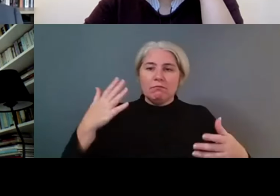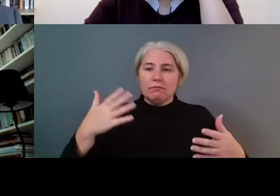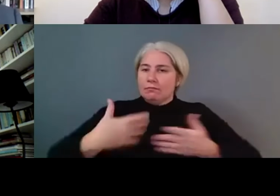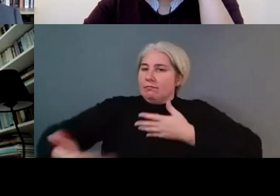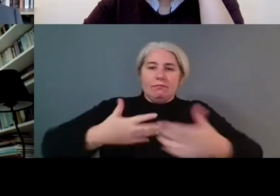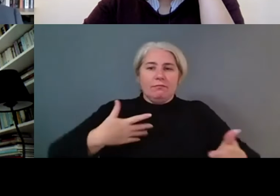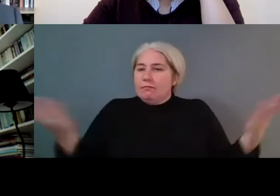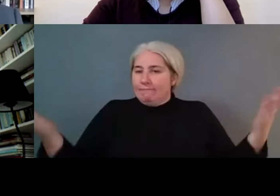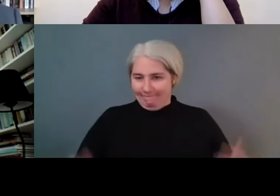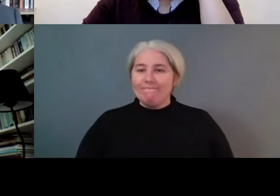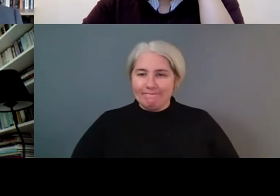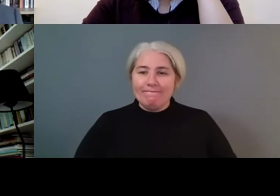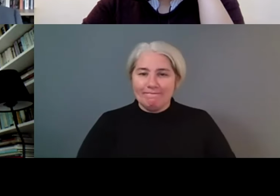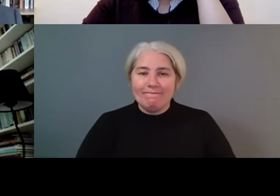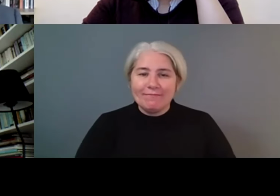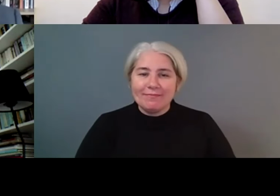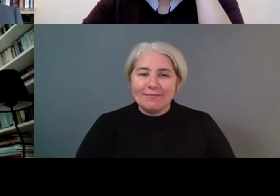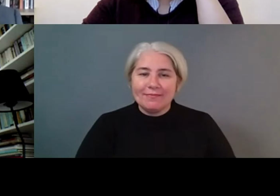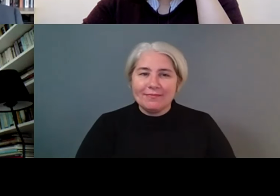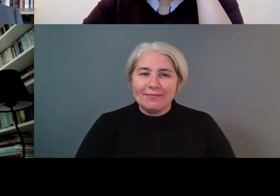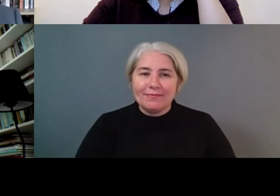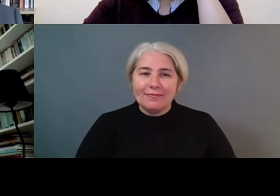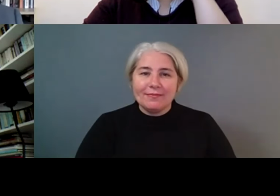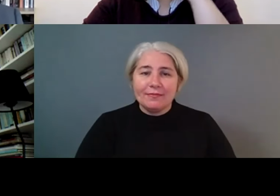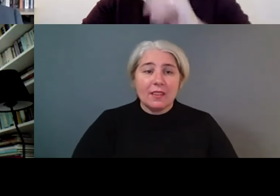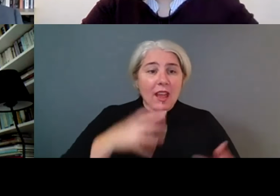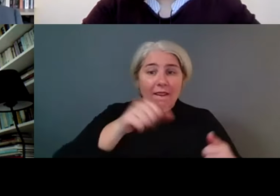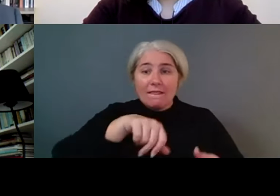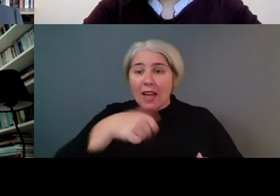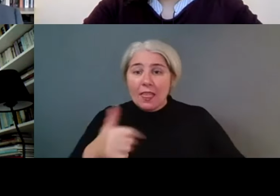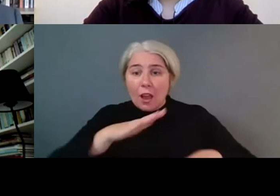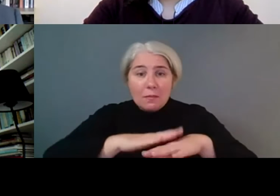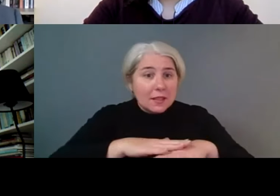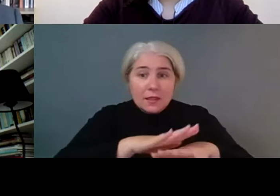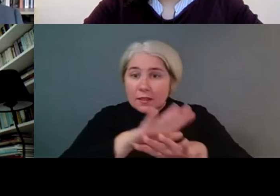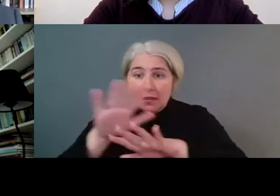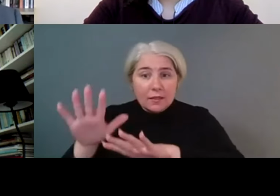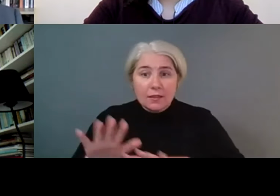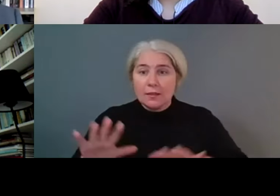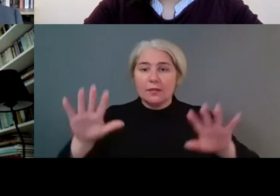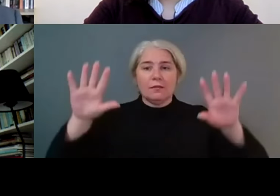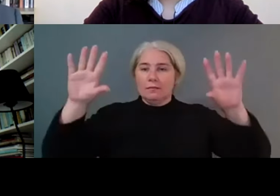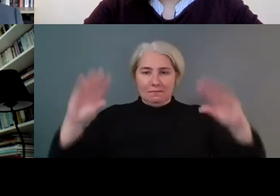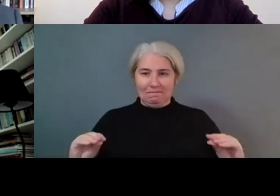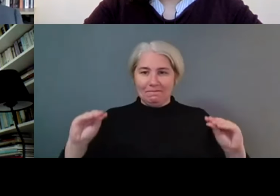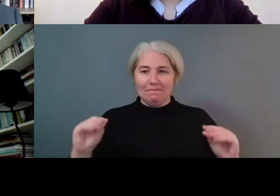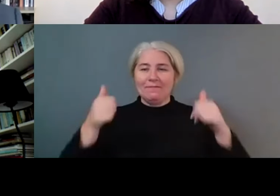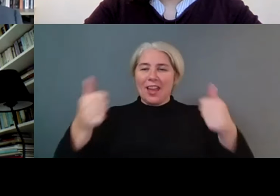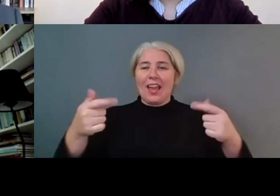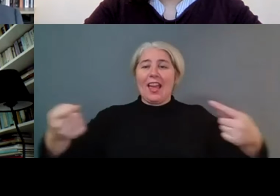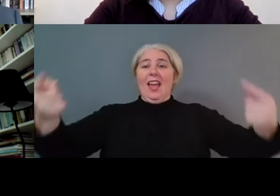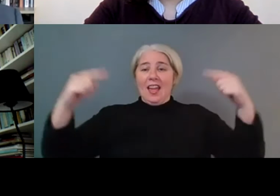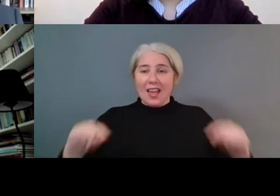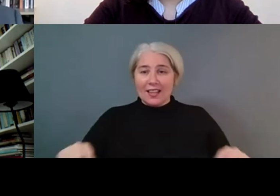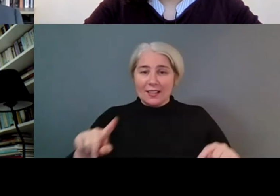Thank you. Are there any short comments? Okay, so let's move to the next question. I think it's from